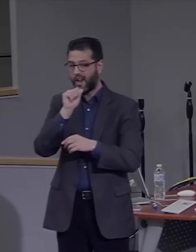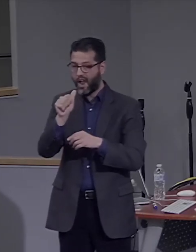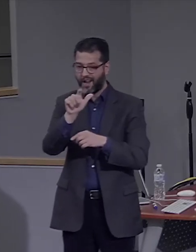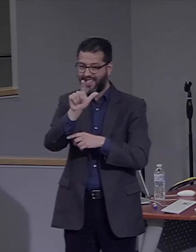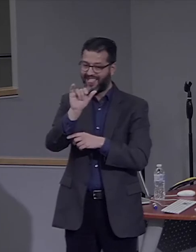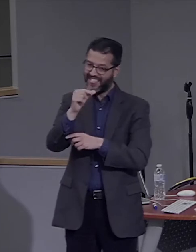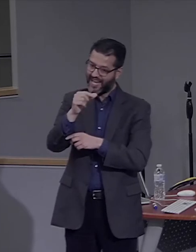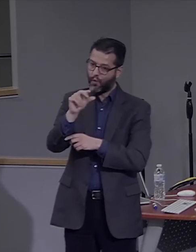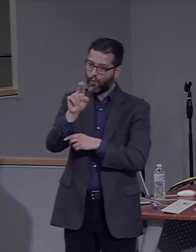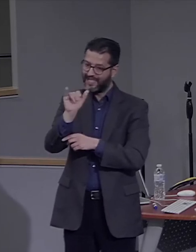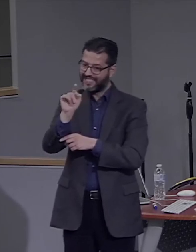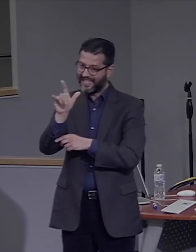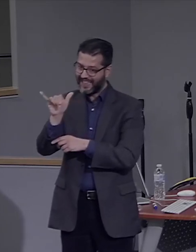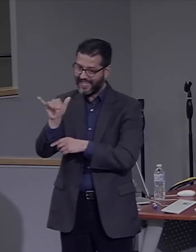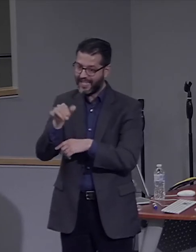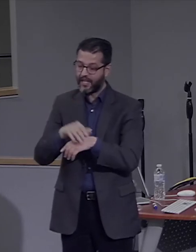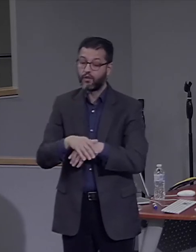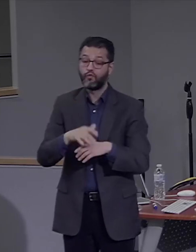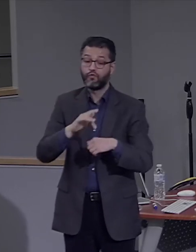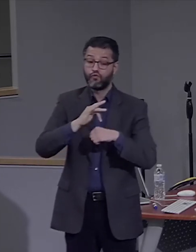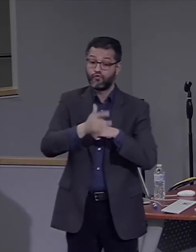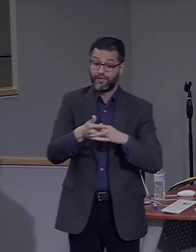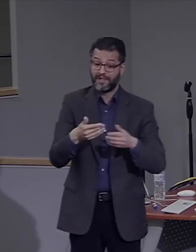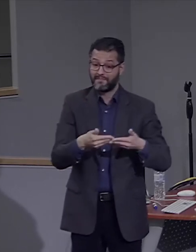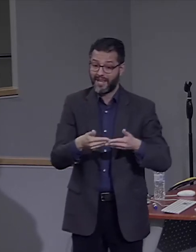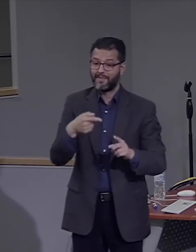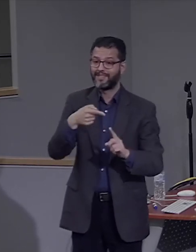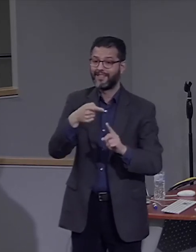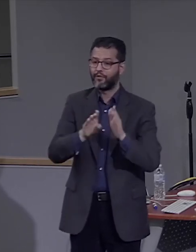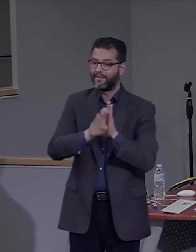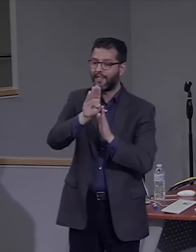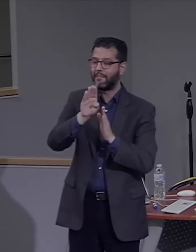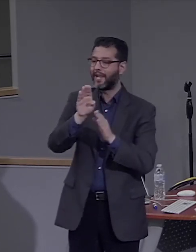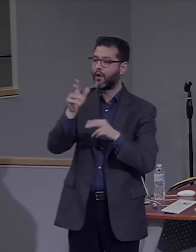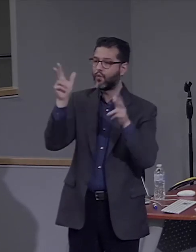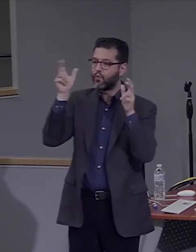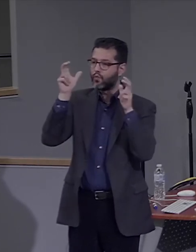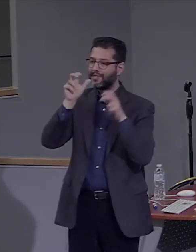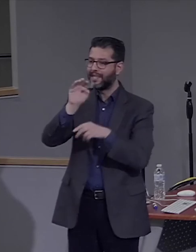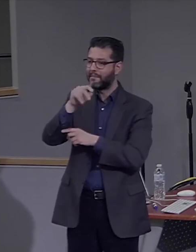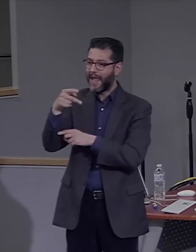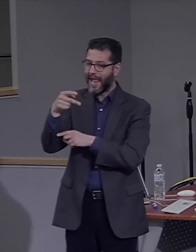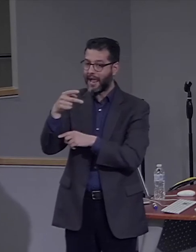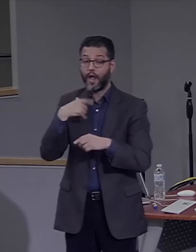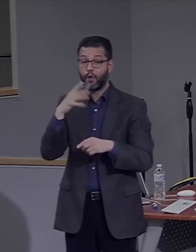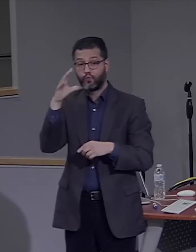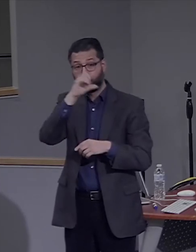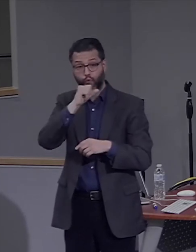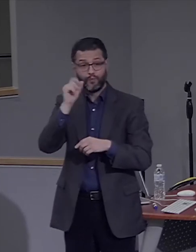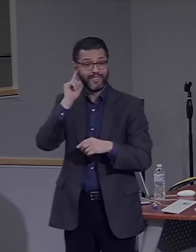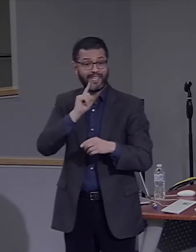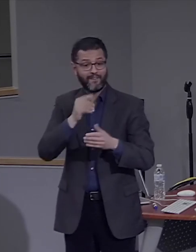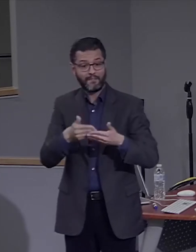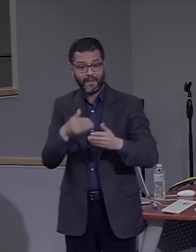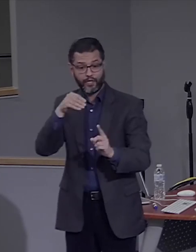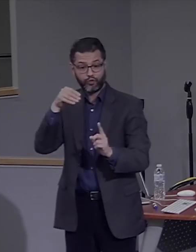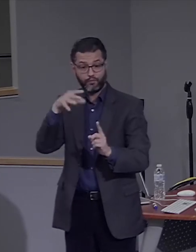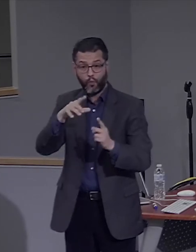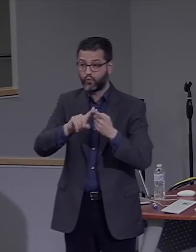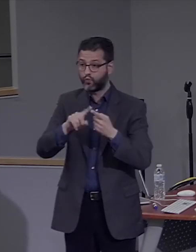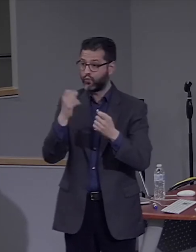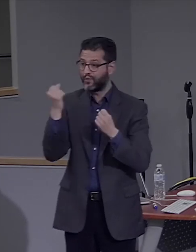is constructing an acoustic map of the sounds of his or her native language and I assume that deaf babies that are exposed to sign